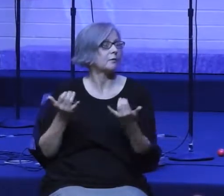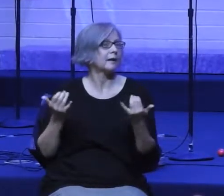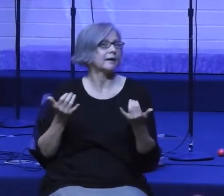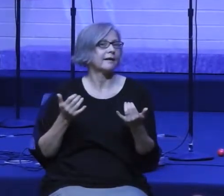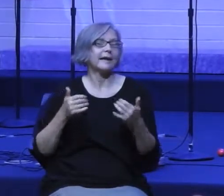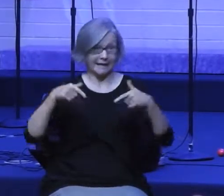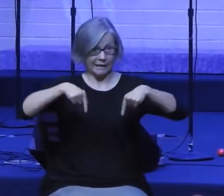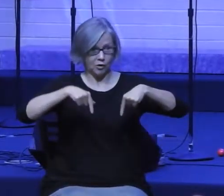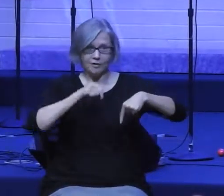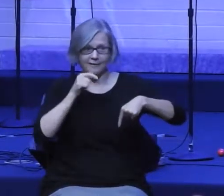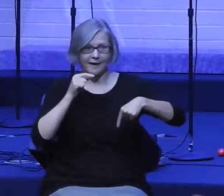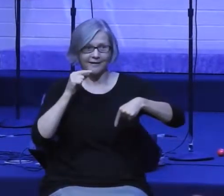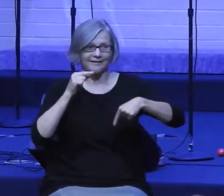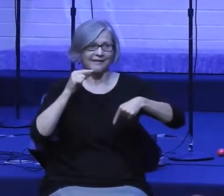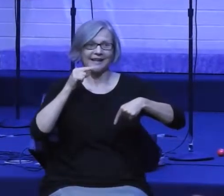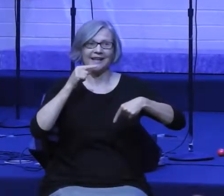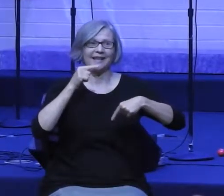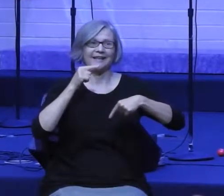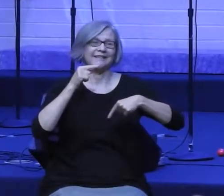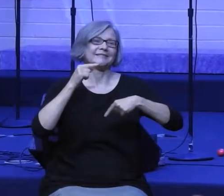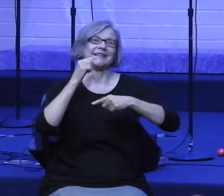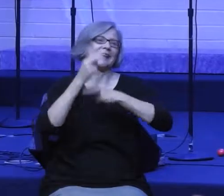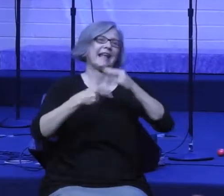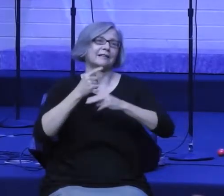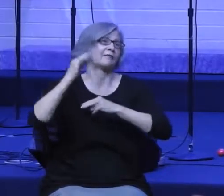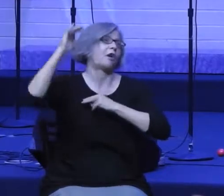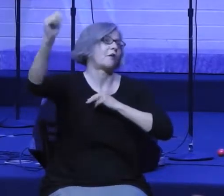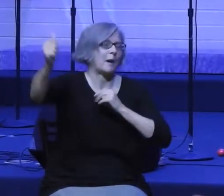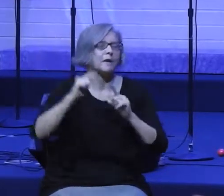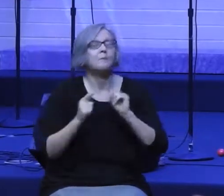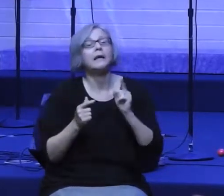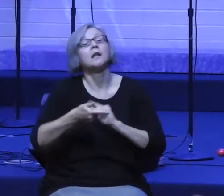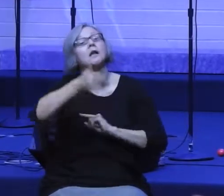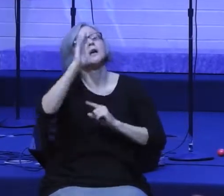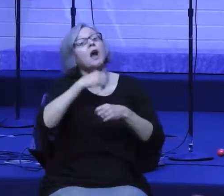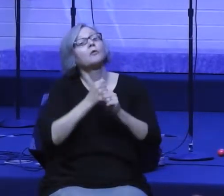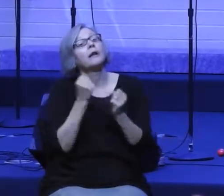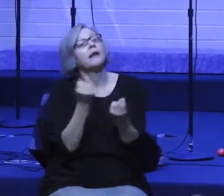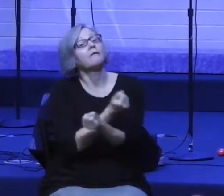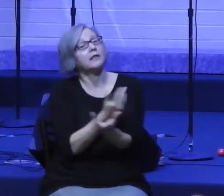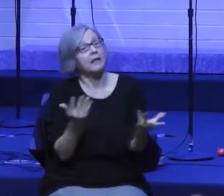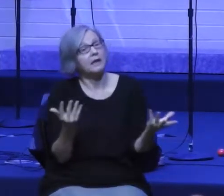the Jewish perspective before that. So here's Jewish big history in a nutshell.